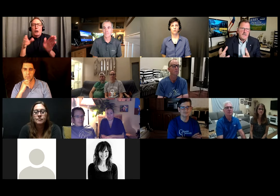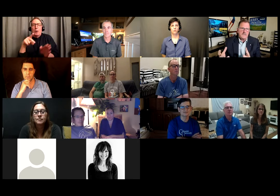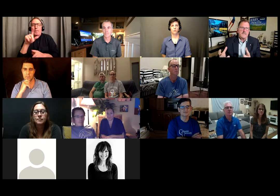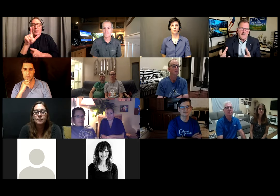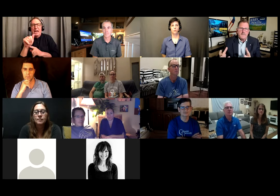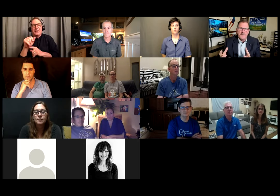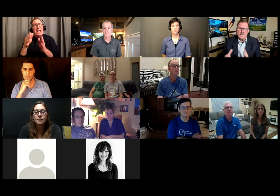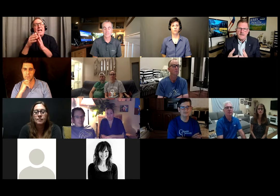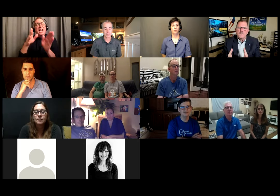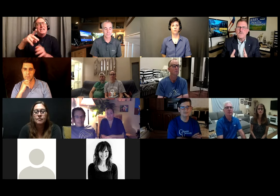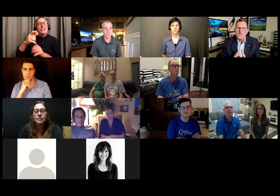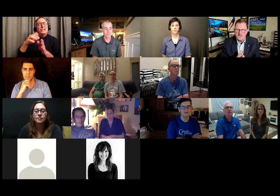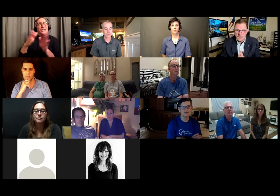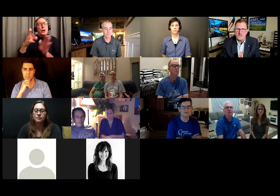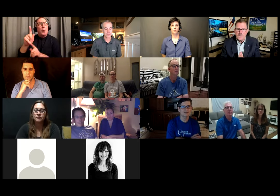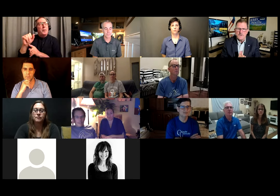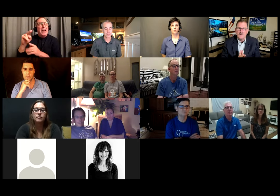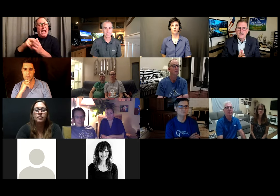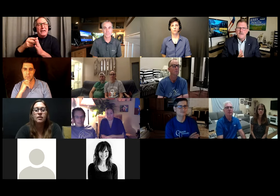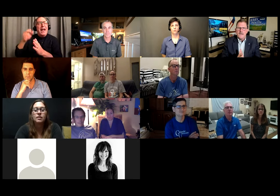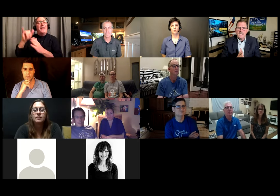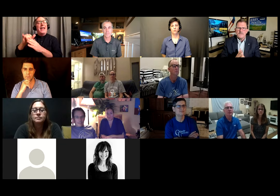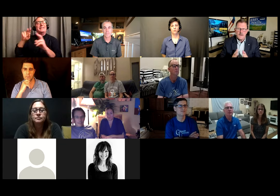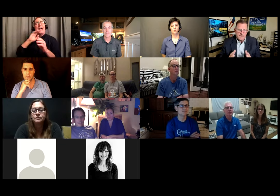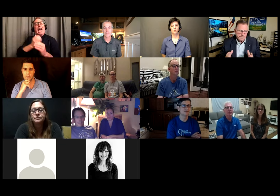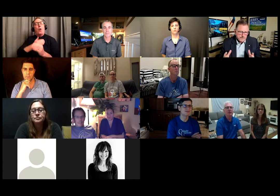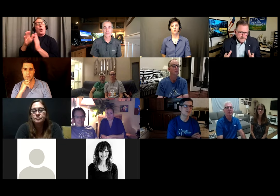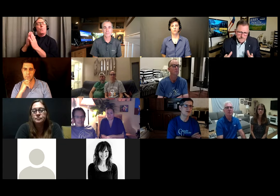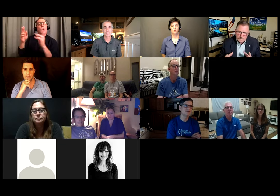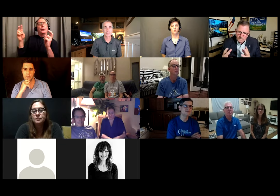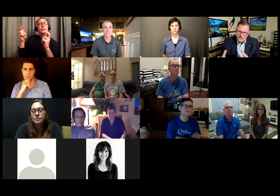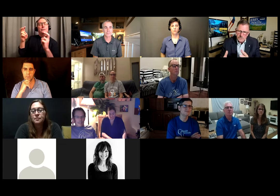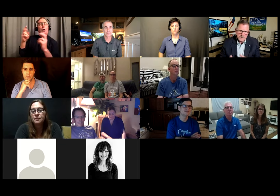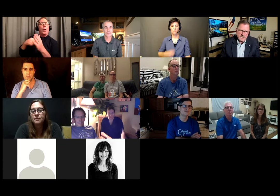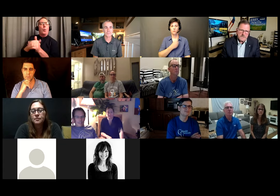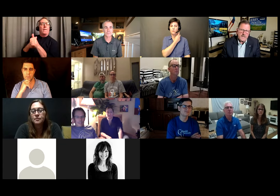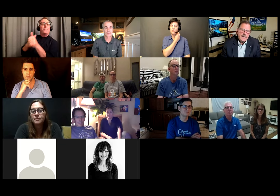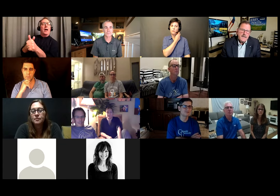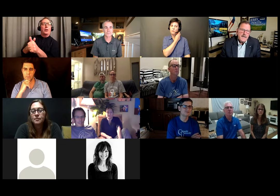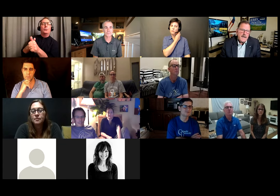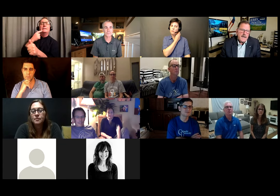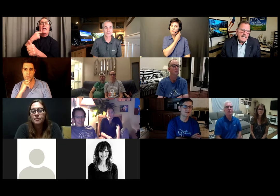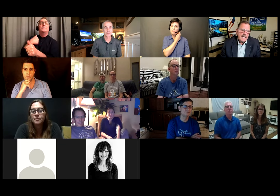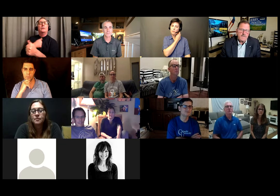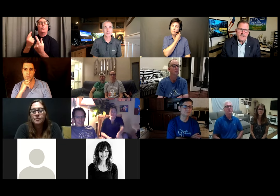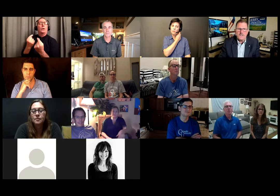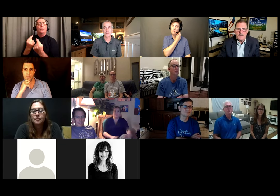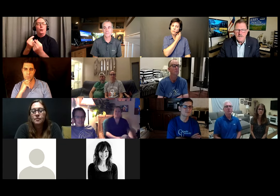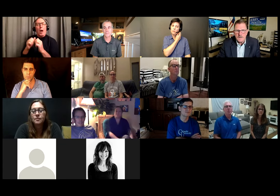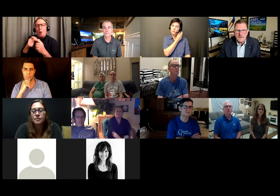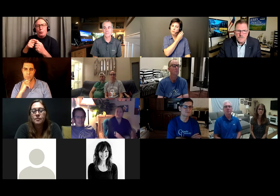that runs the city, and it tells us what we're supposed to do as stewards of the city. And